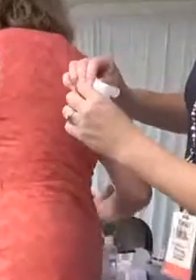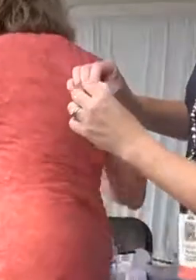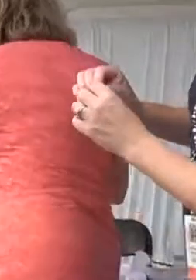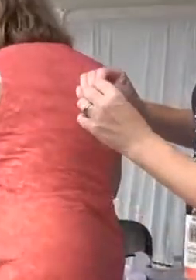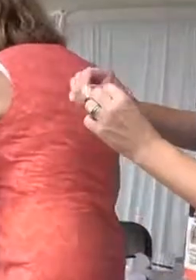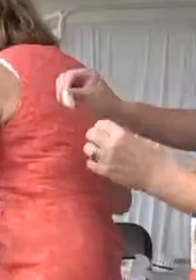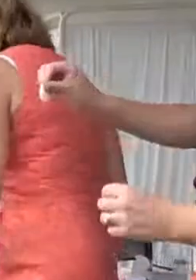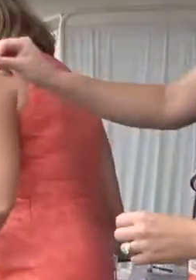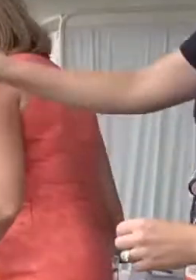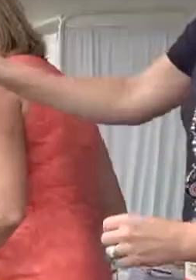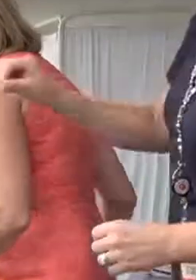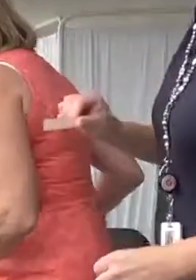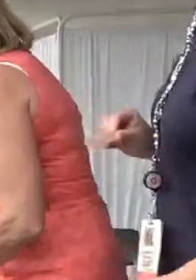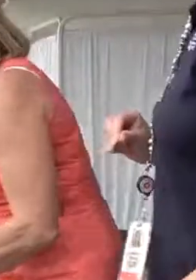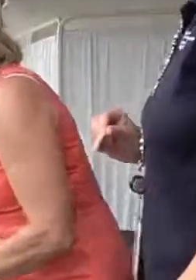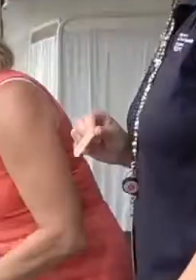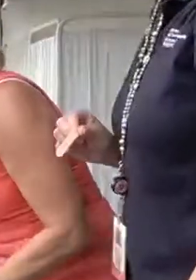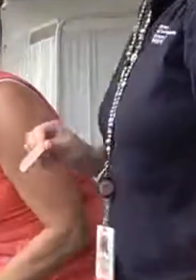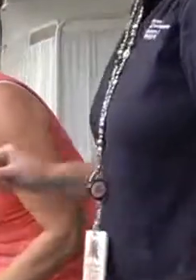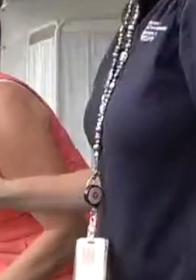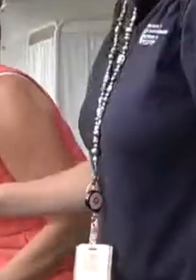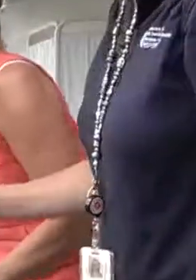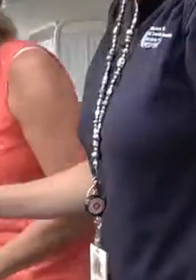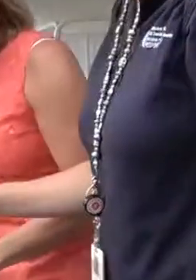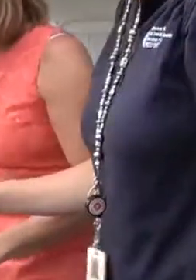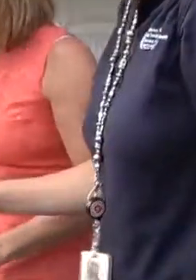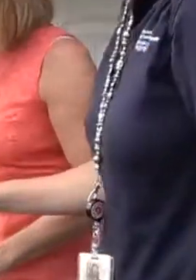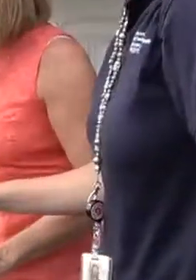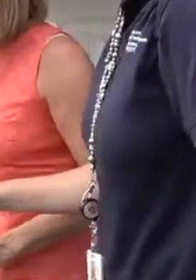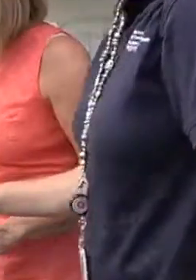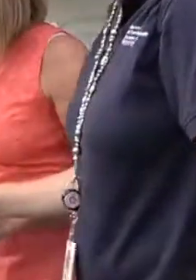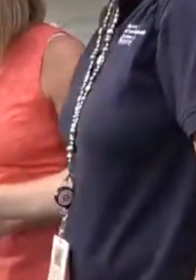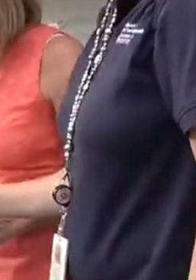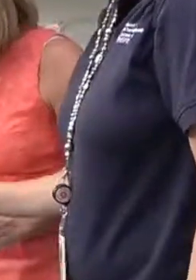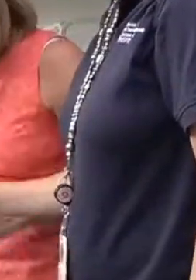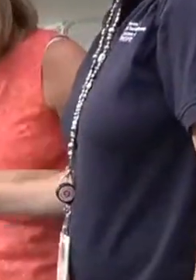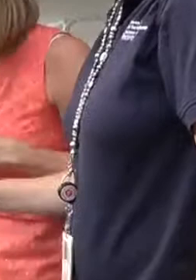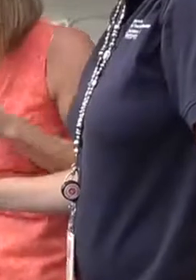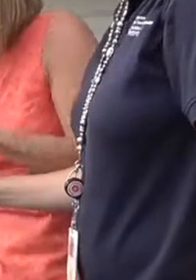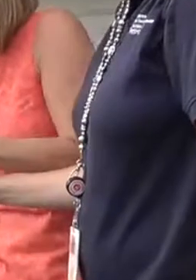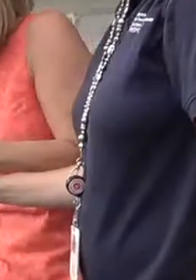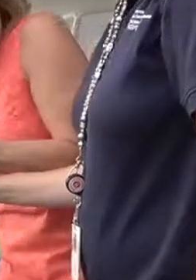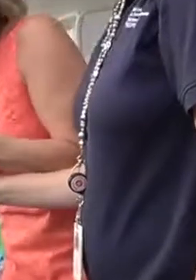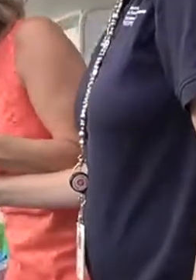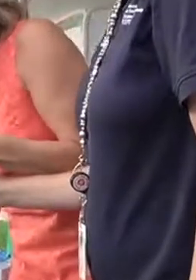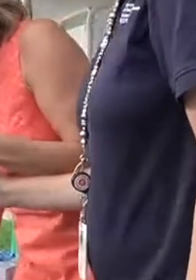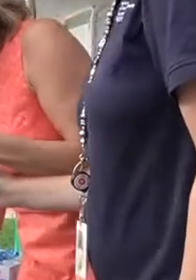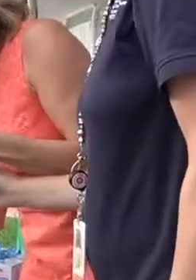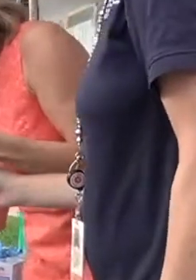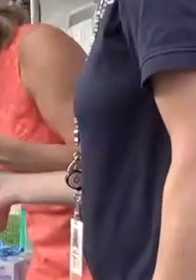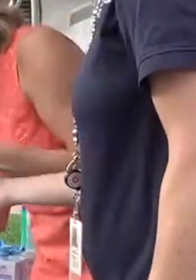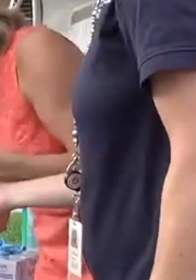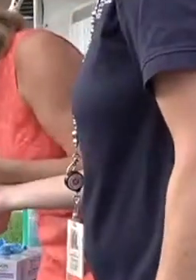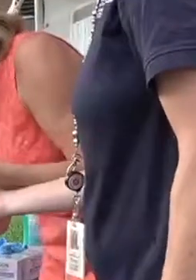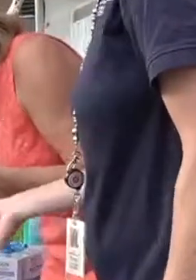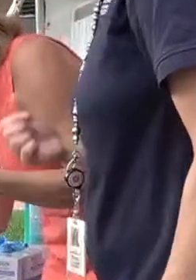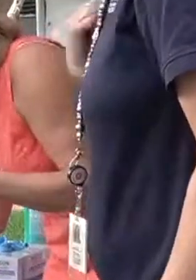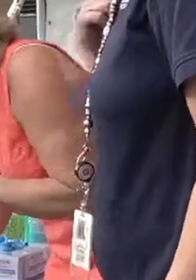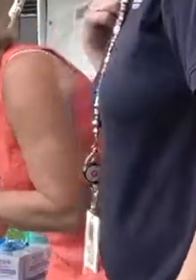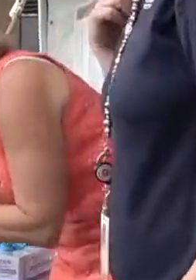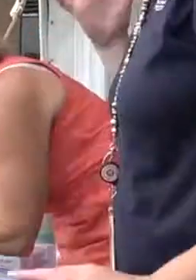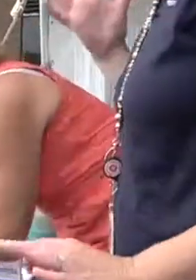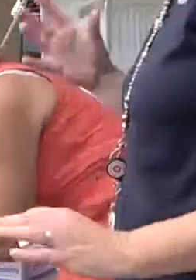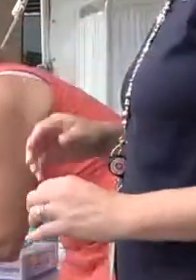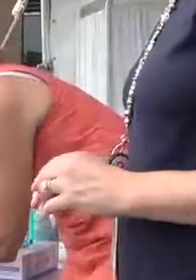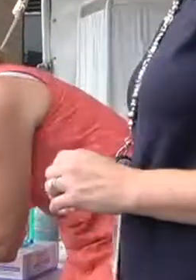we all must practice safe hygiene. If you do get sick, we want to make sure that we're preventing it. Flu travels by hands, by droplets,